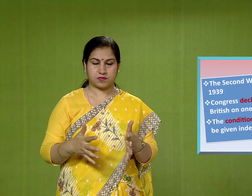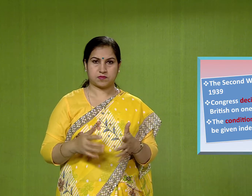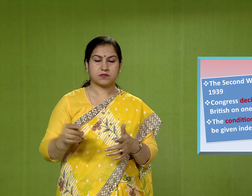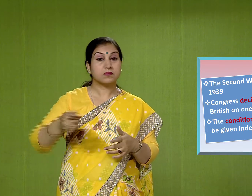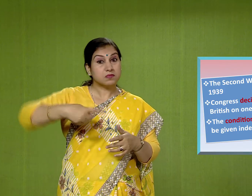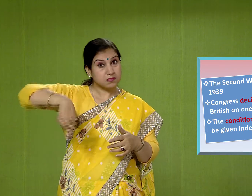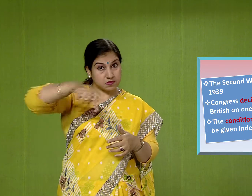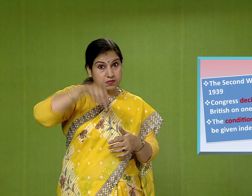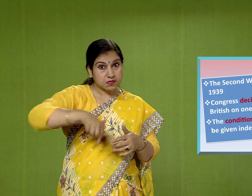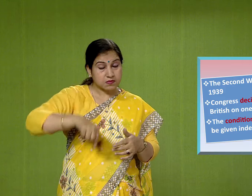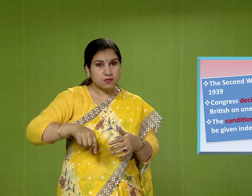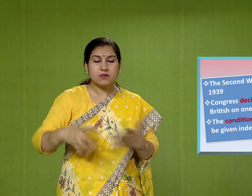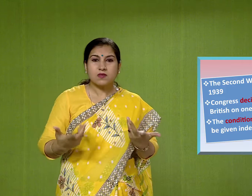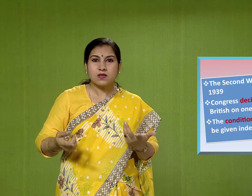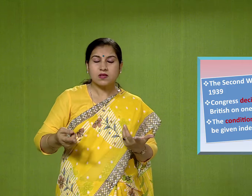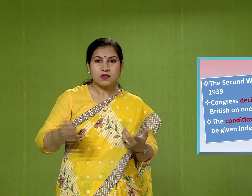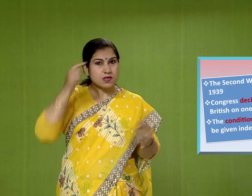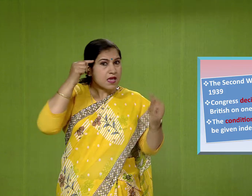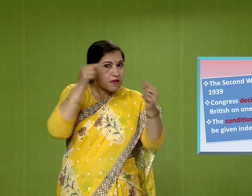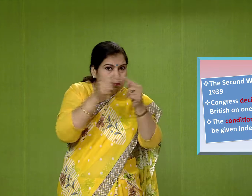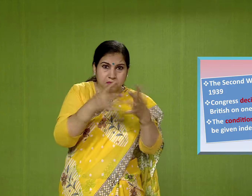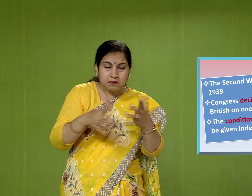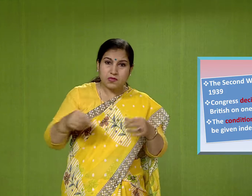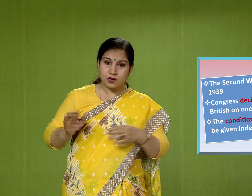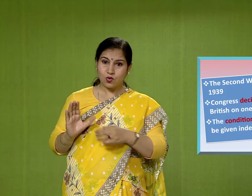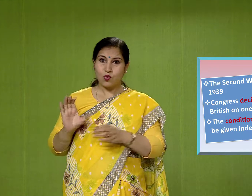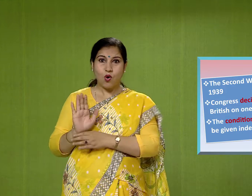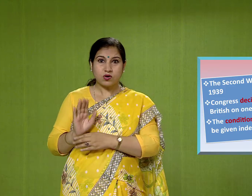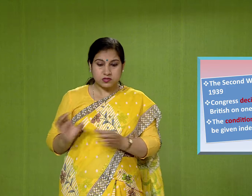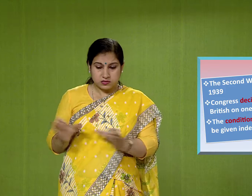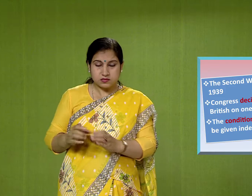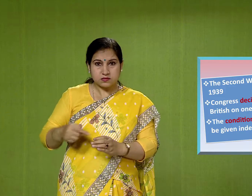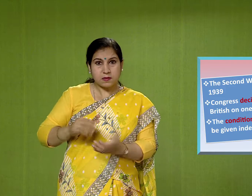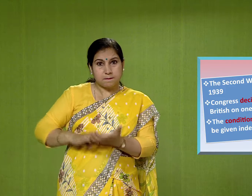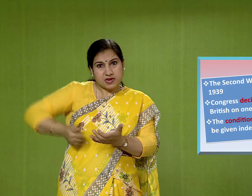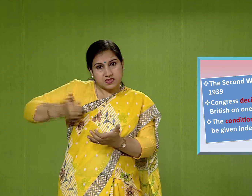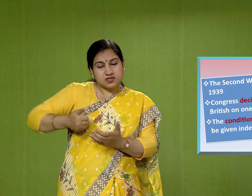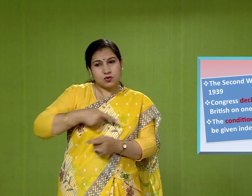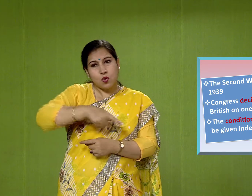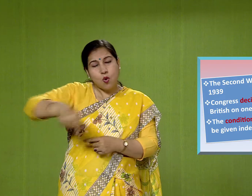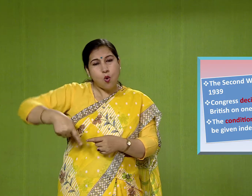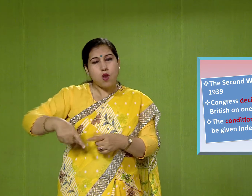This led to the resignation of all the Congress ministries in the year